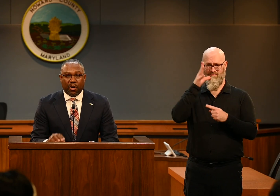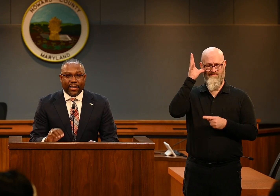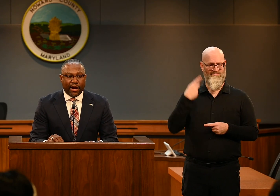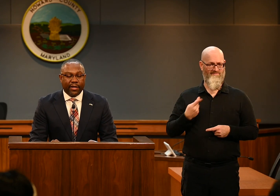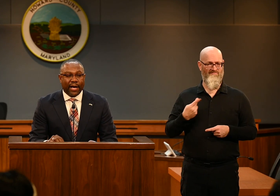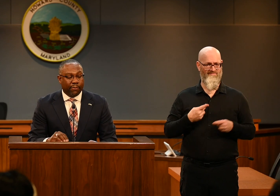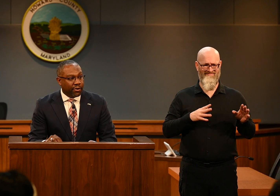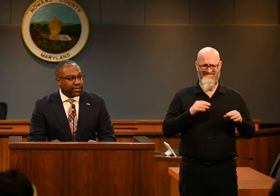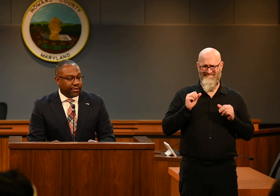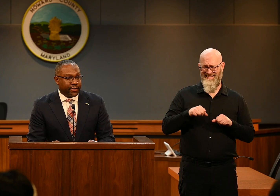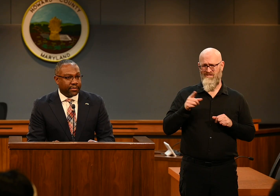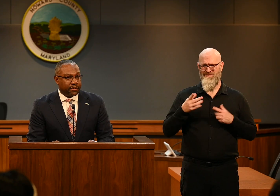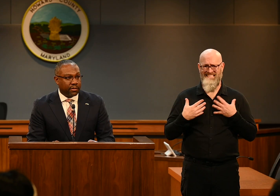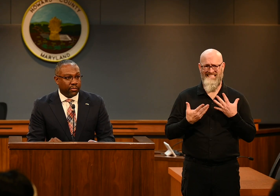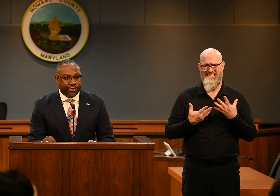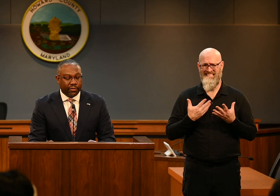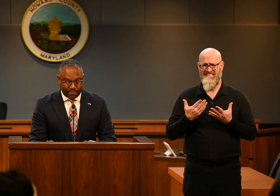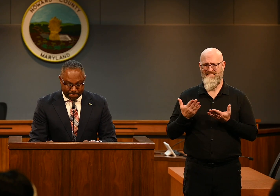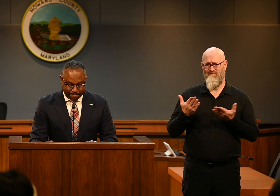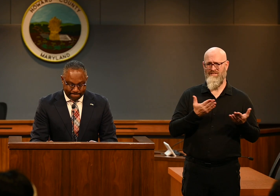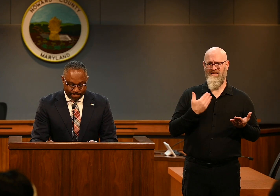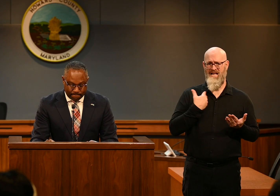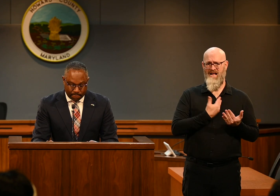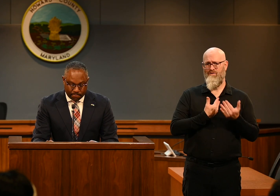please start carrying our birth certificates with you?